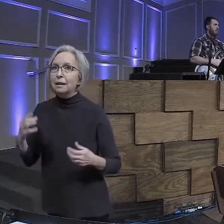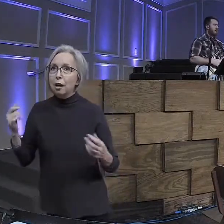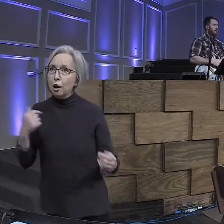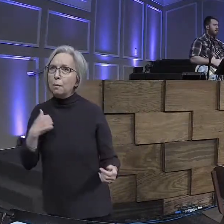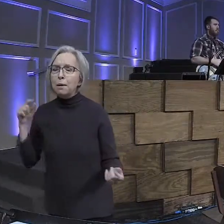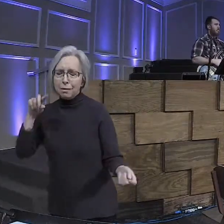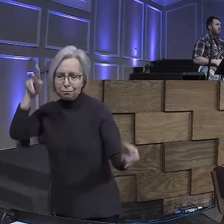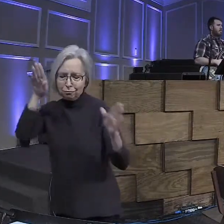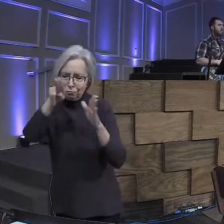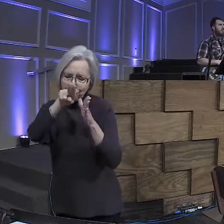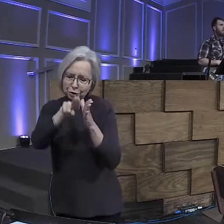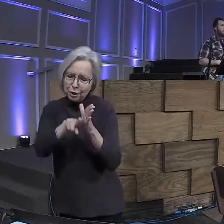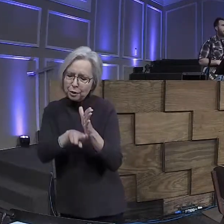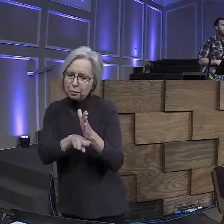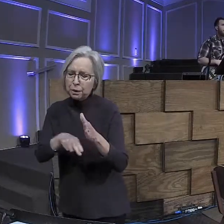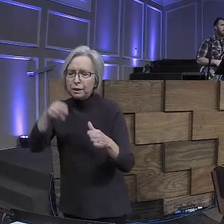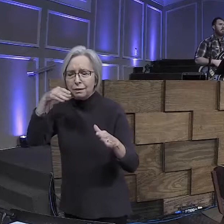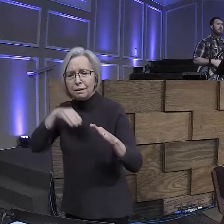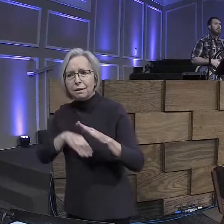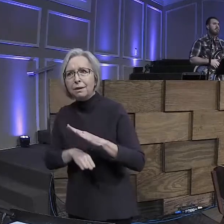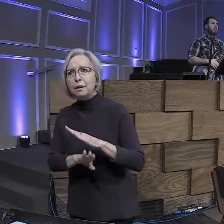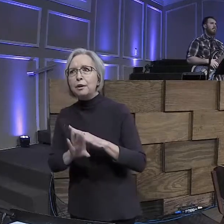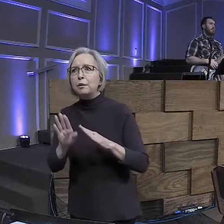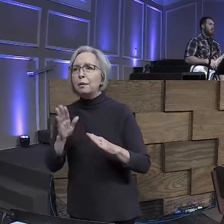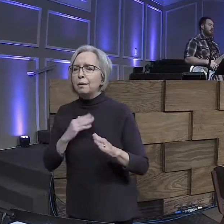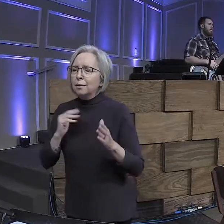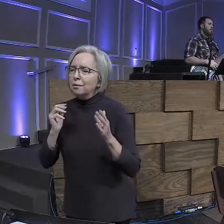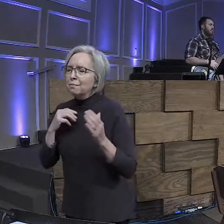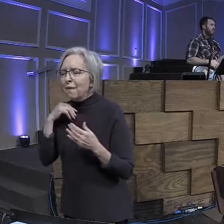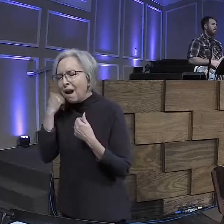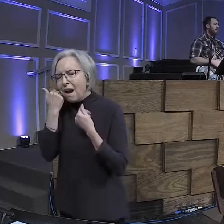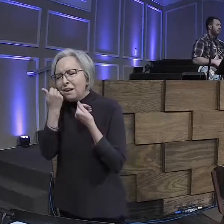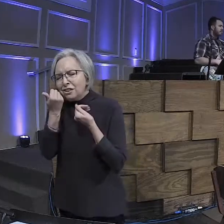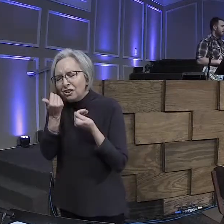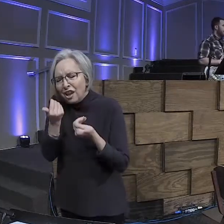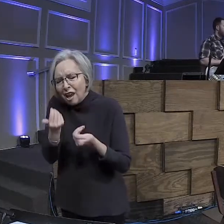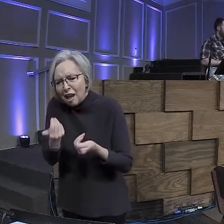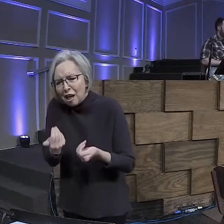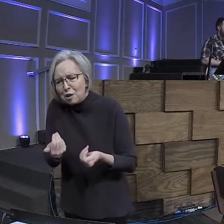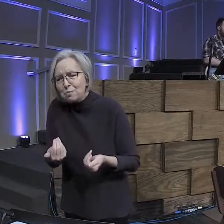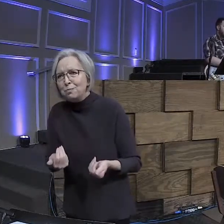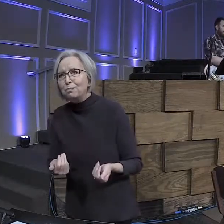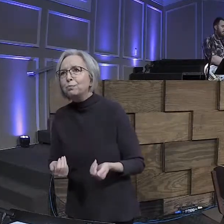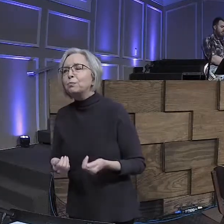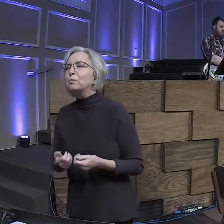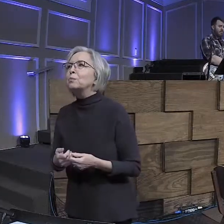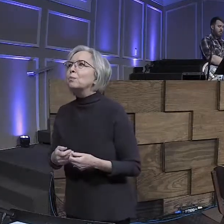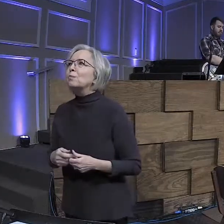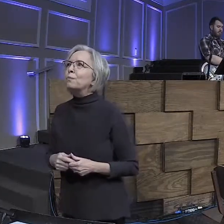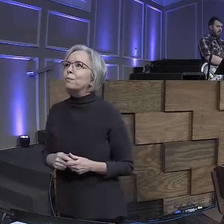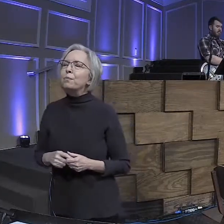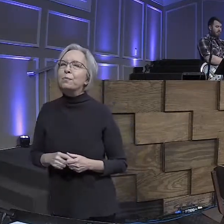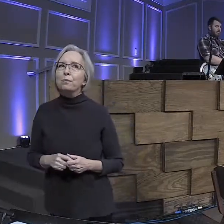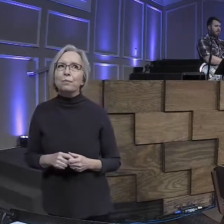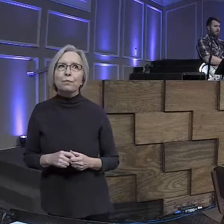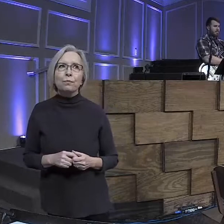I was buried beneath my shame.